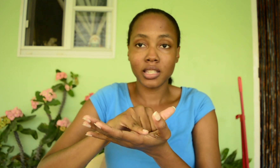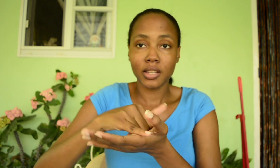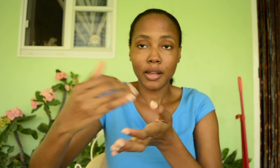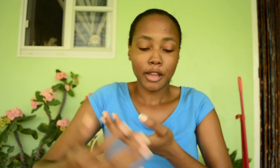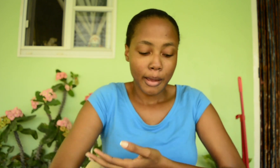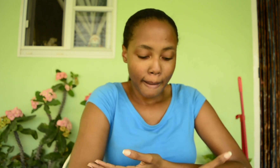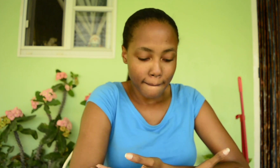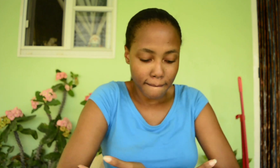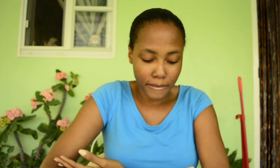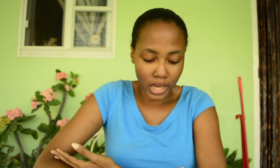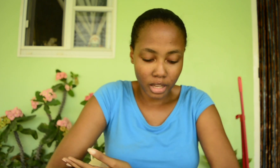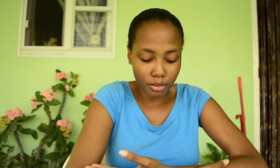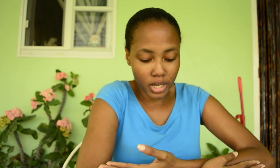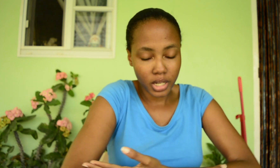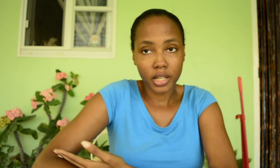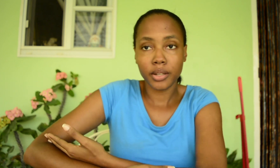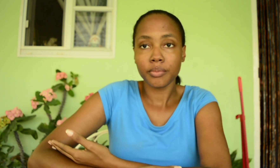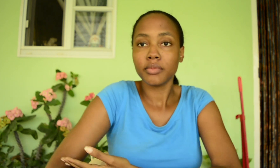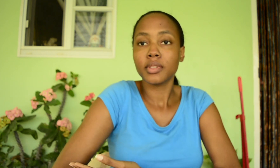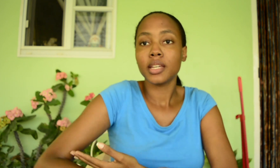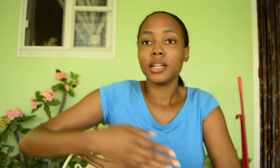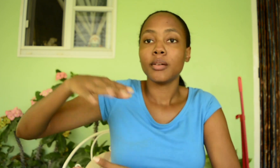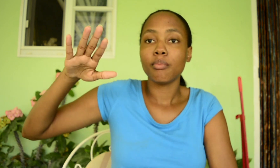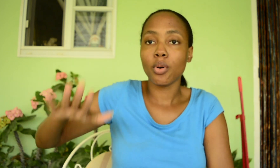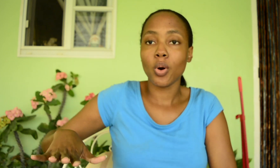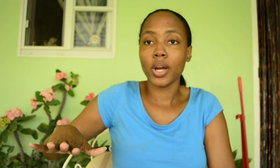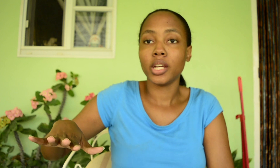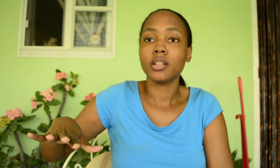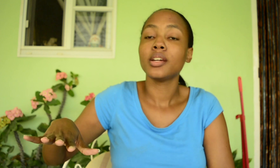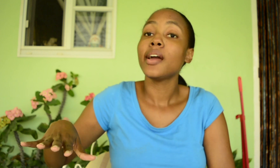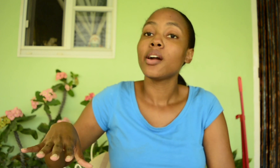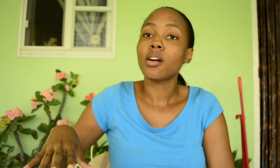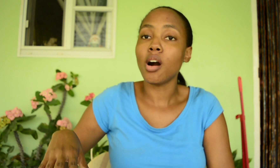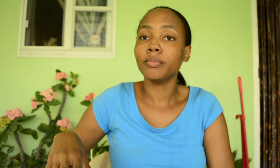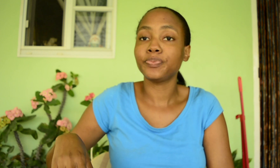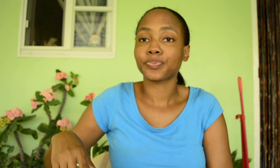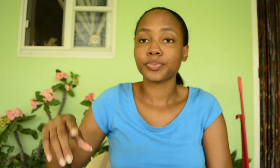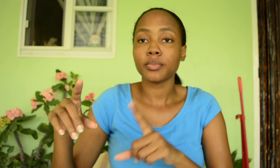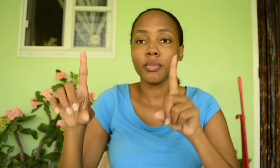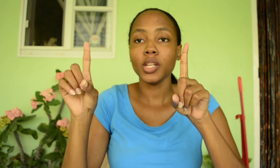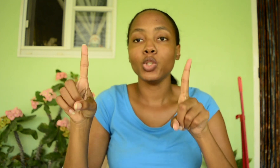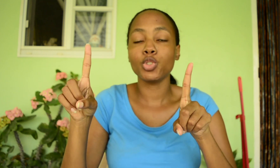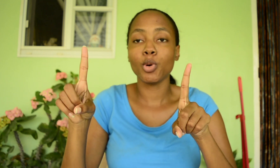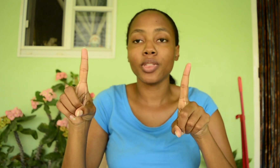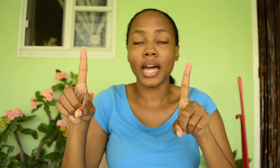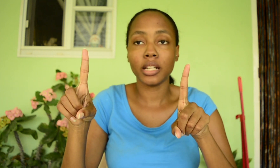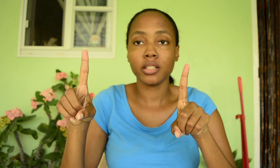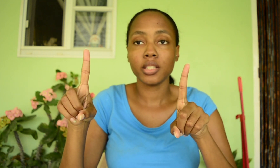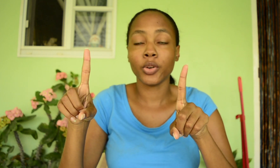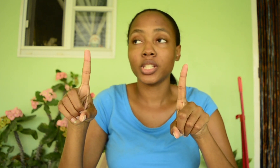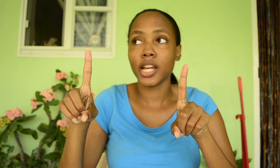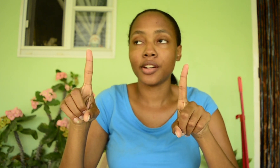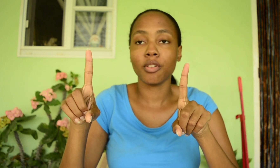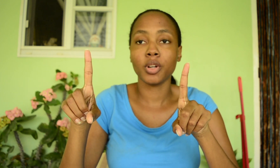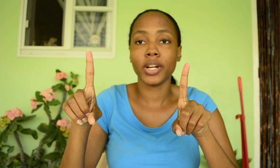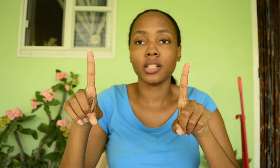that baby boy Come, use both hands. You're going to carry it from your right